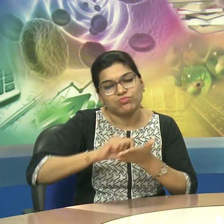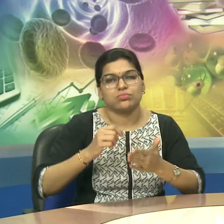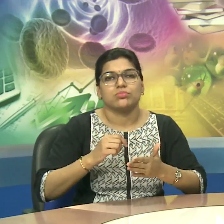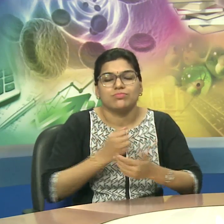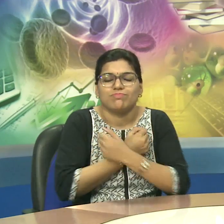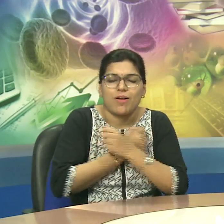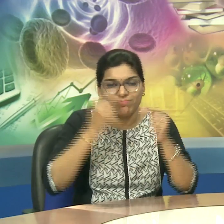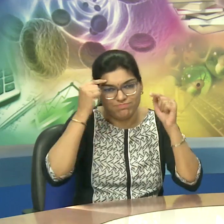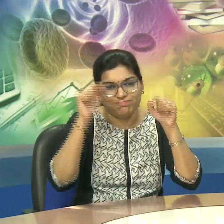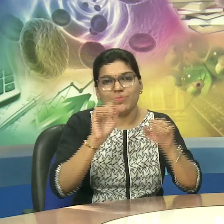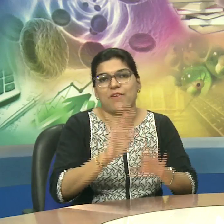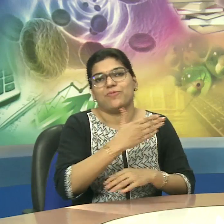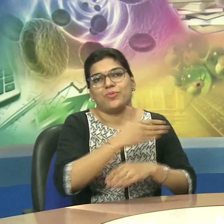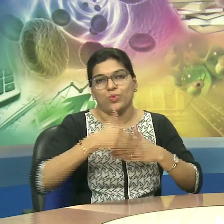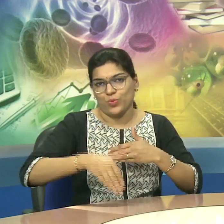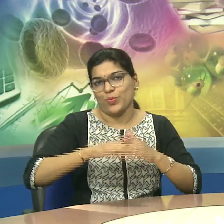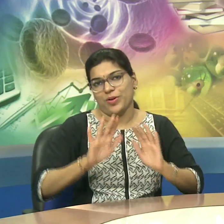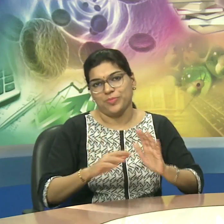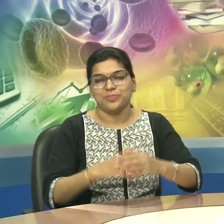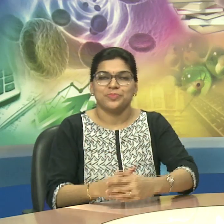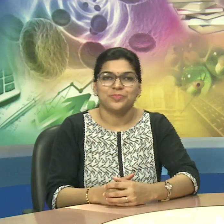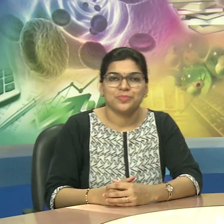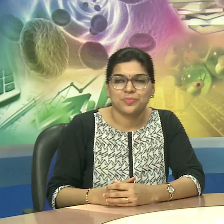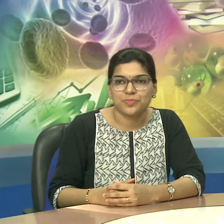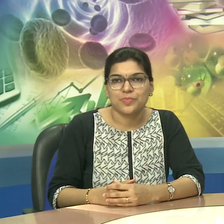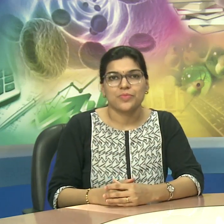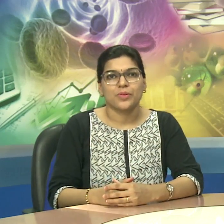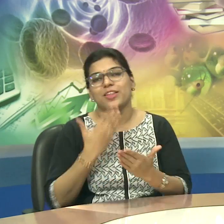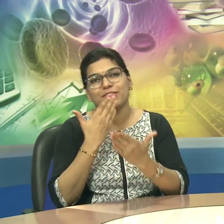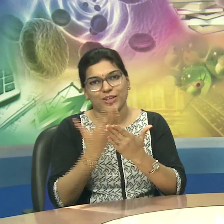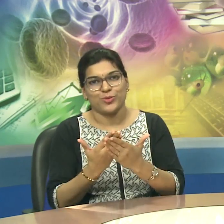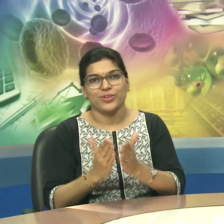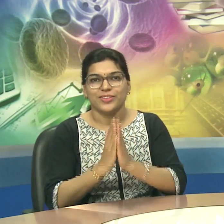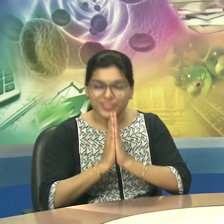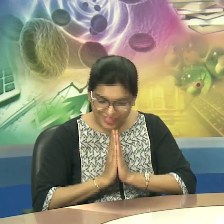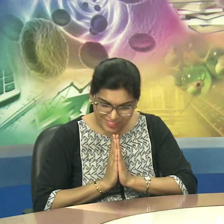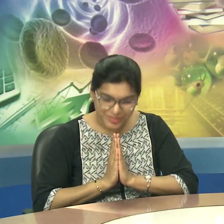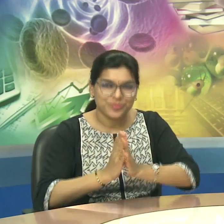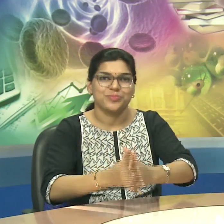His occupation is author and is also a poet. Thank you so much.